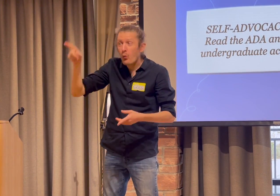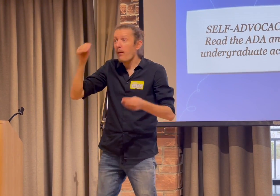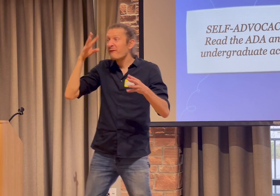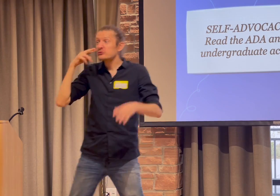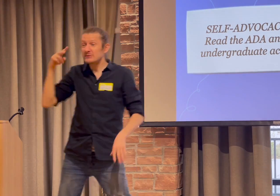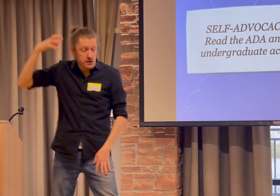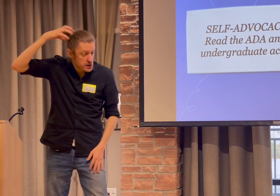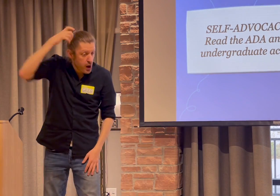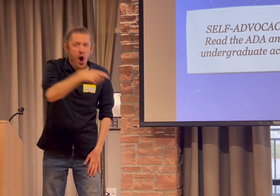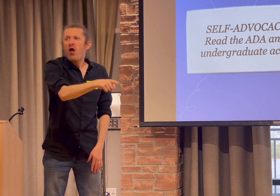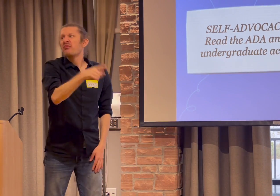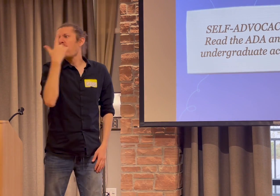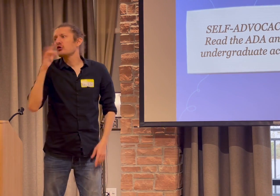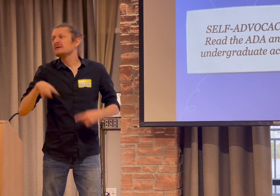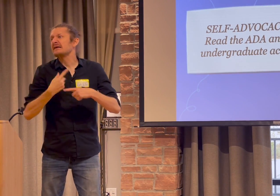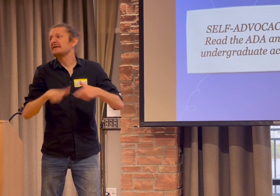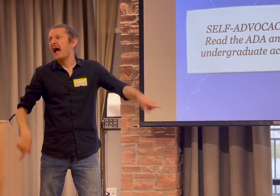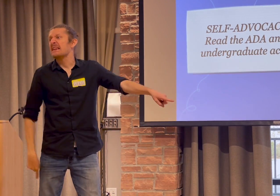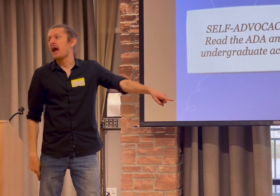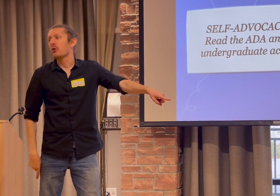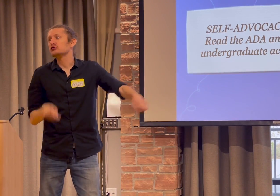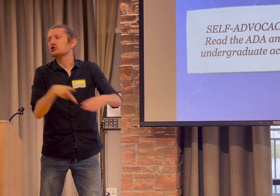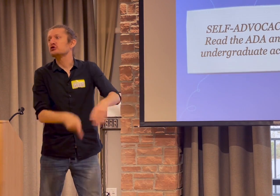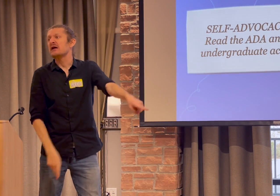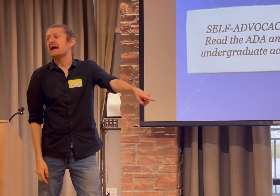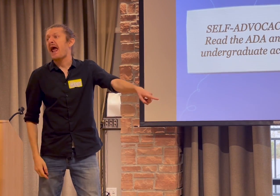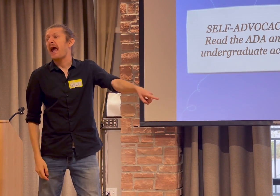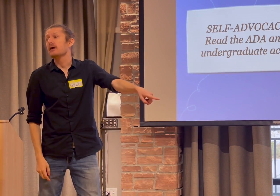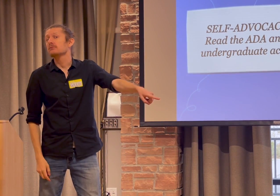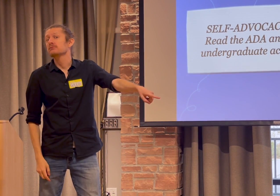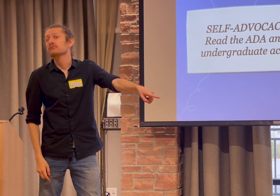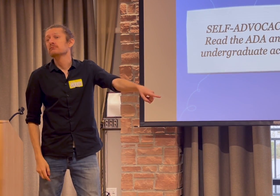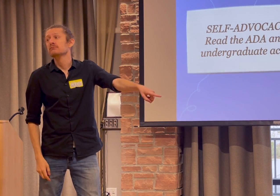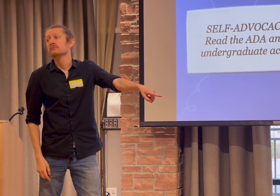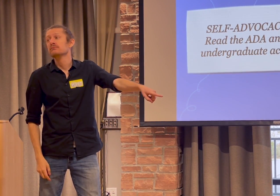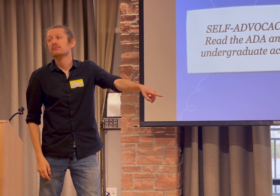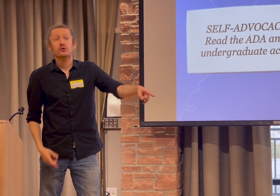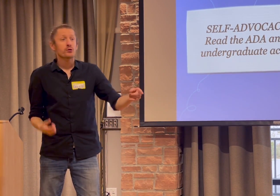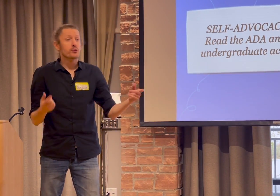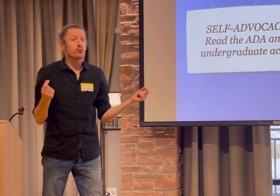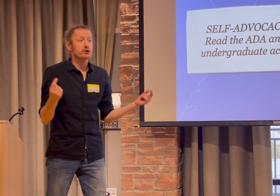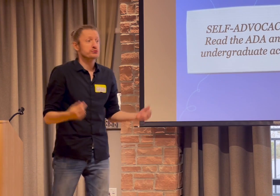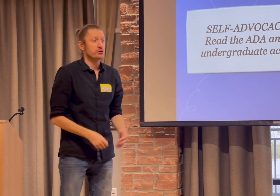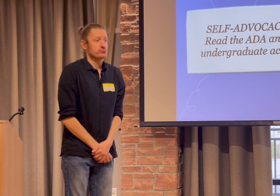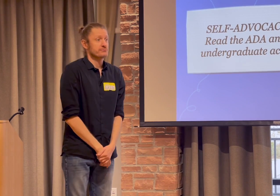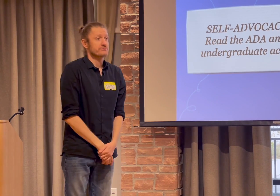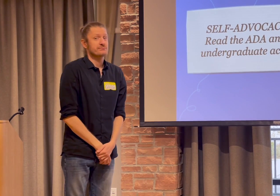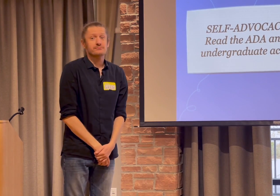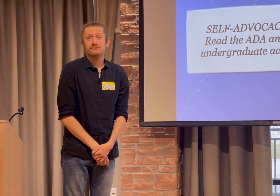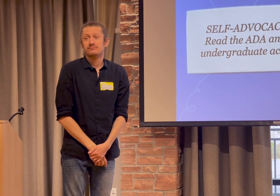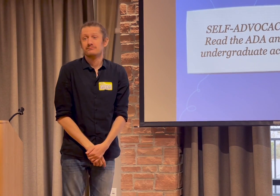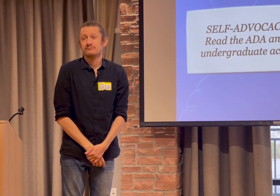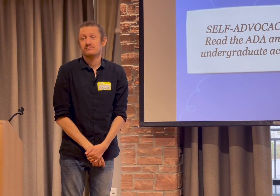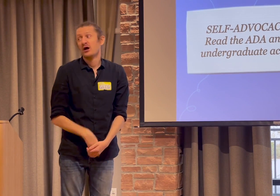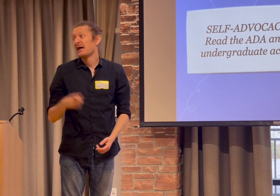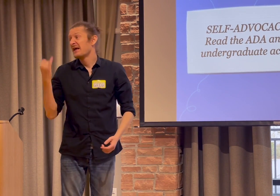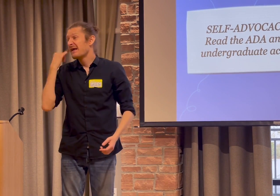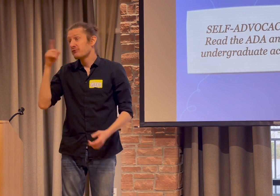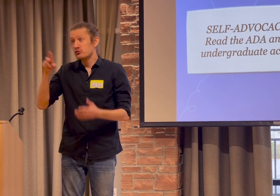For example, if you're taking a test, that was exciting. And maybe you're scratching your head and the professor